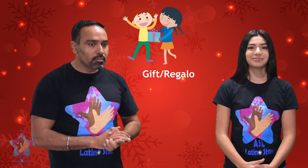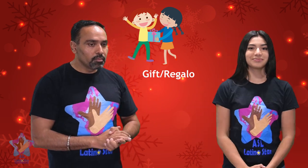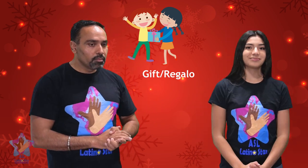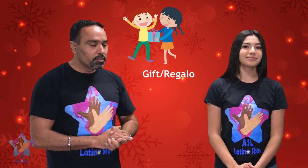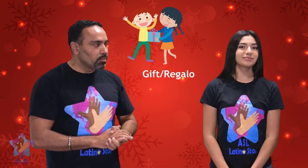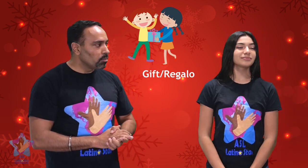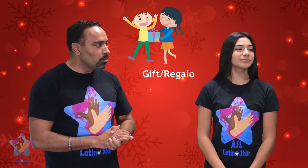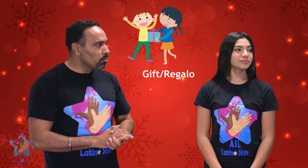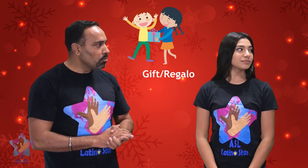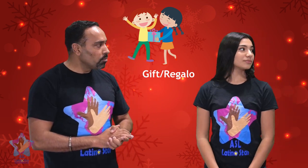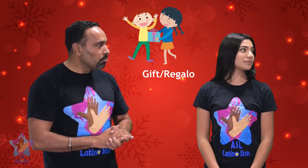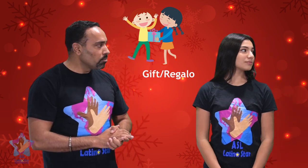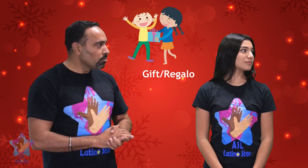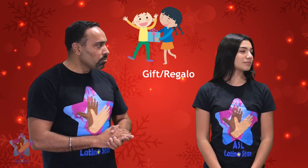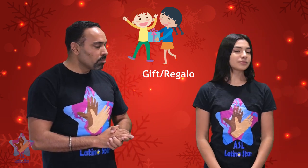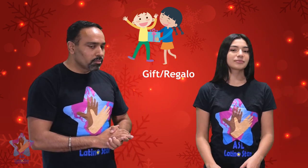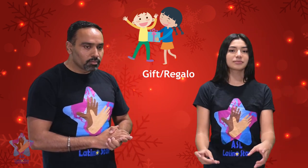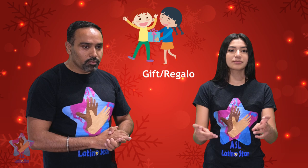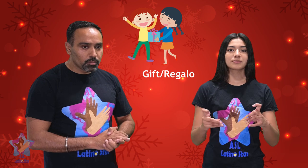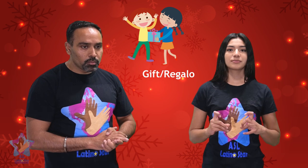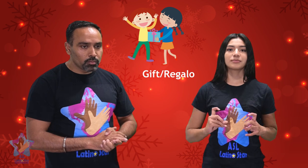Dar regalos. Regalos. Odar.